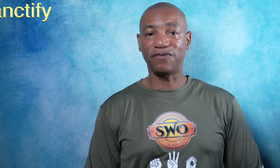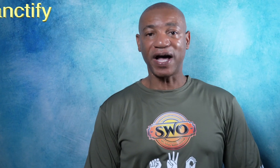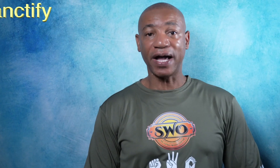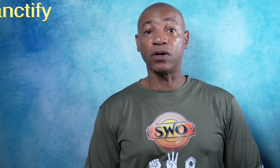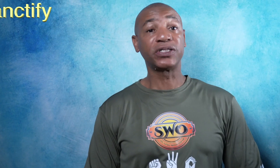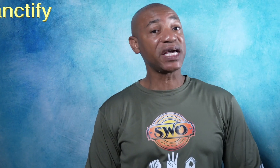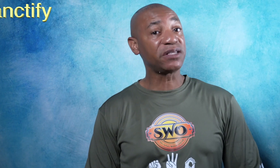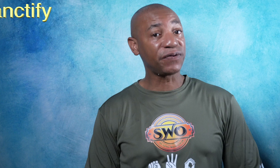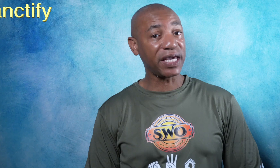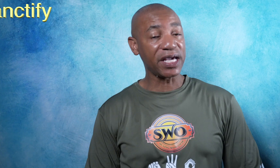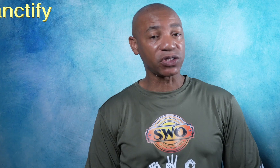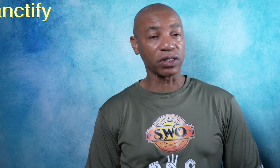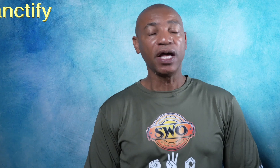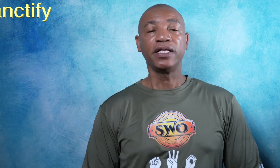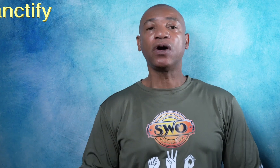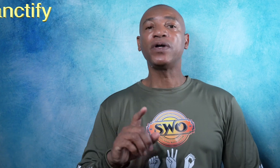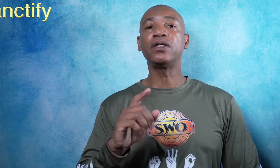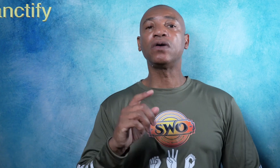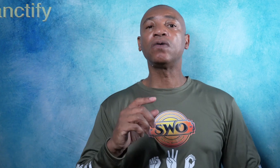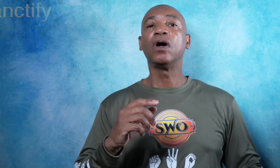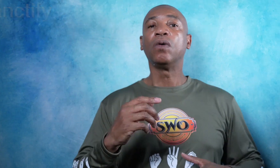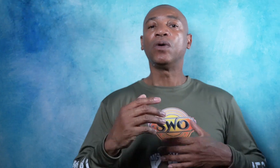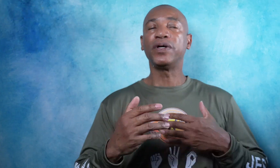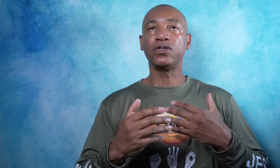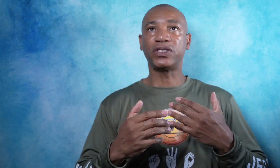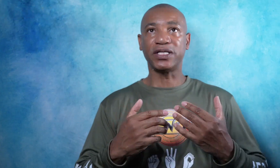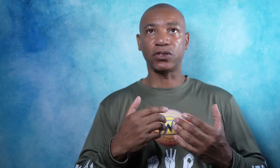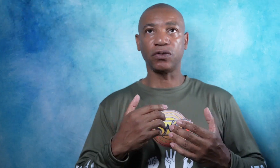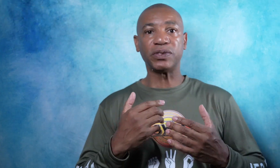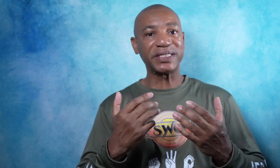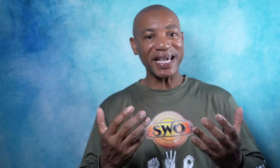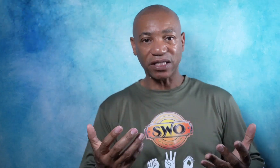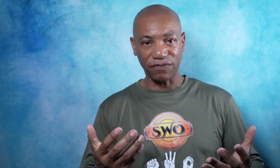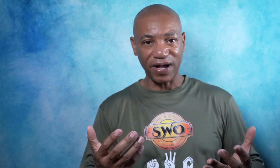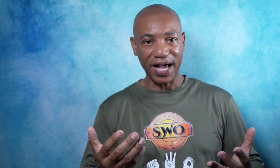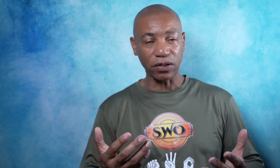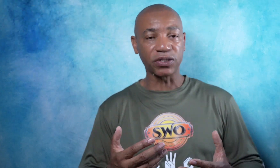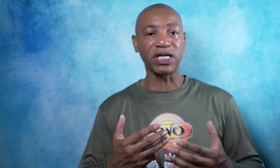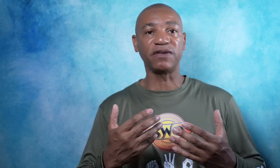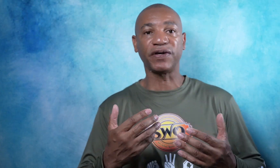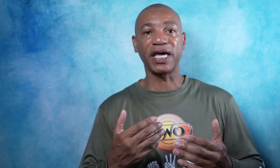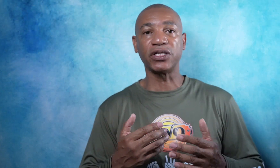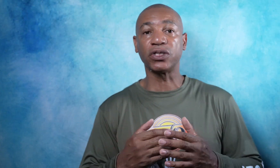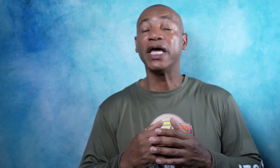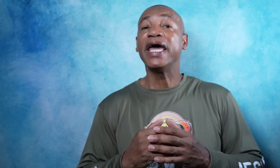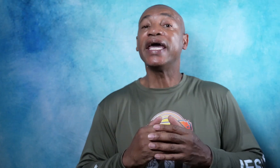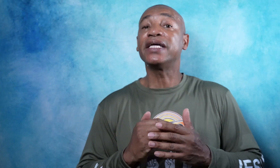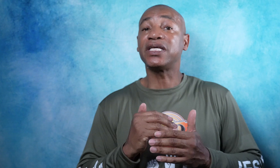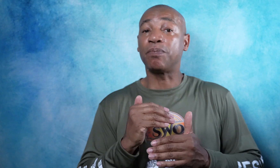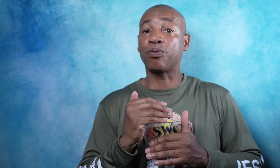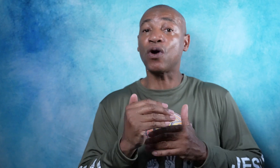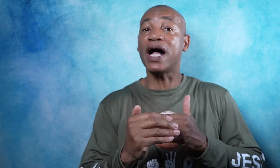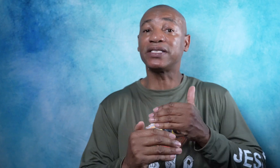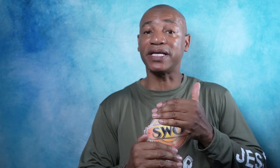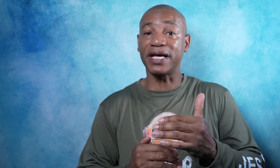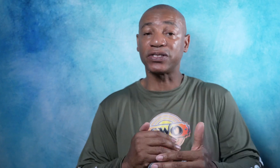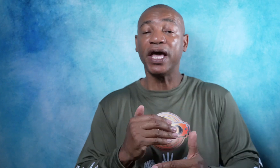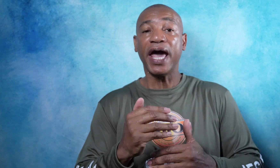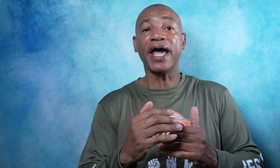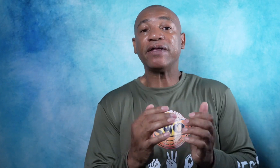Sanctify or sanctification. Now we know when we use that term sanctified or sanctification, it is a process, and from